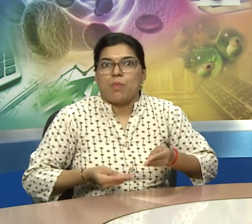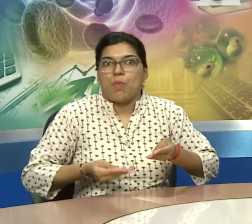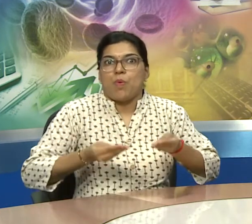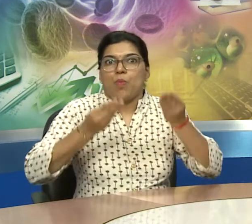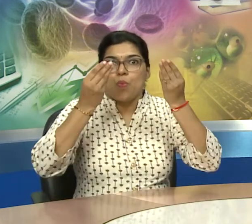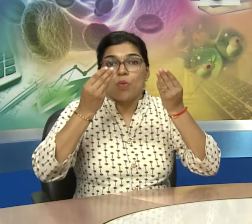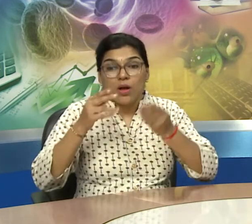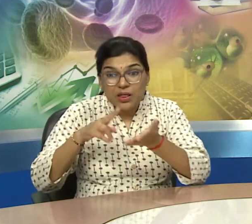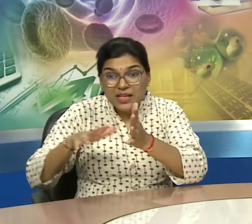increasing